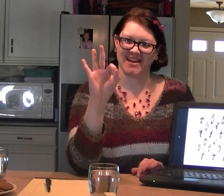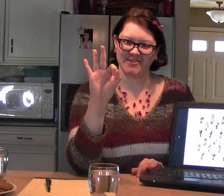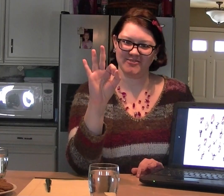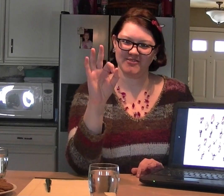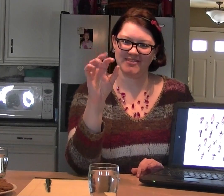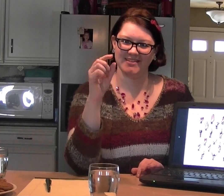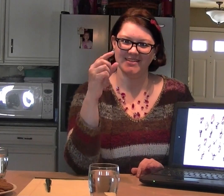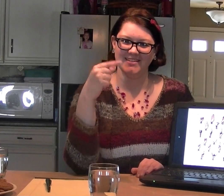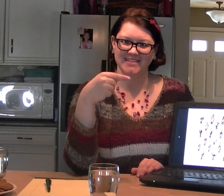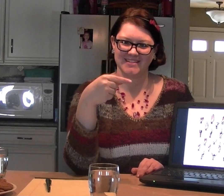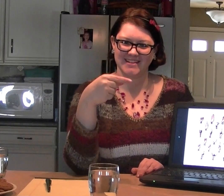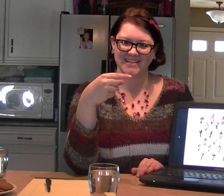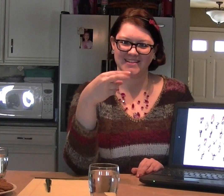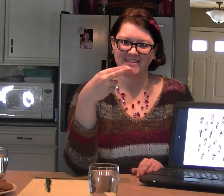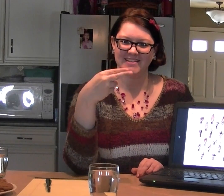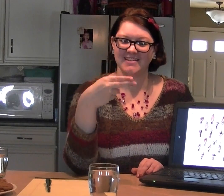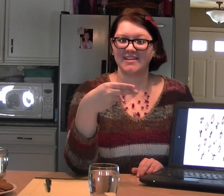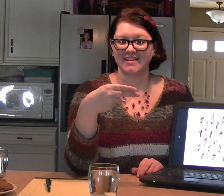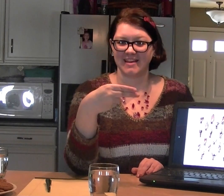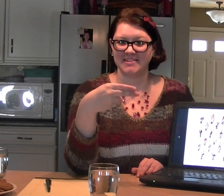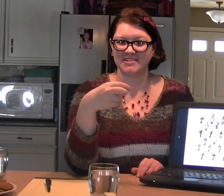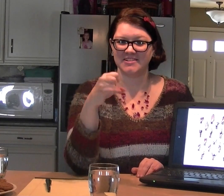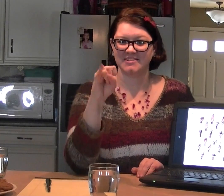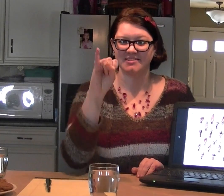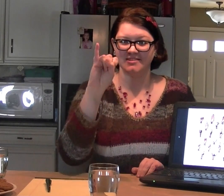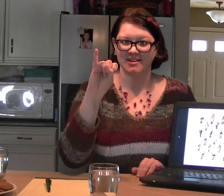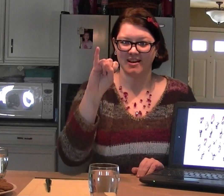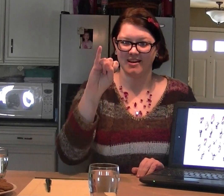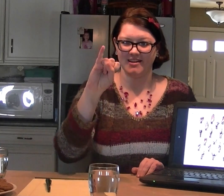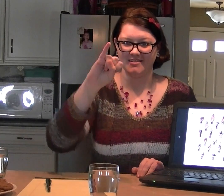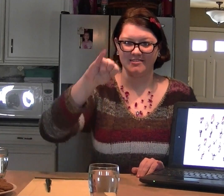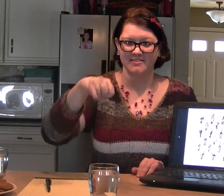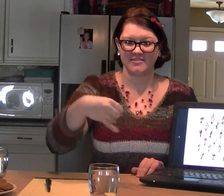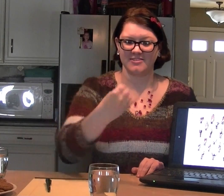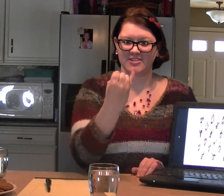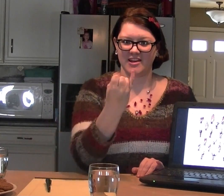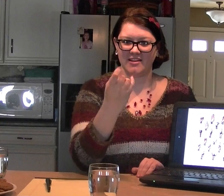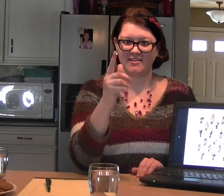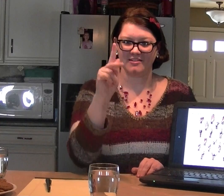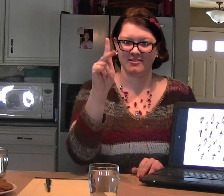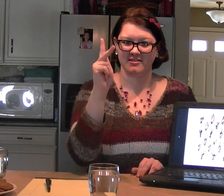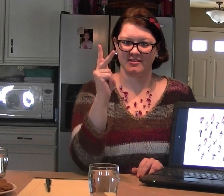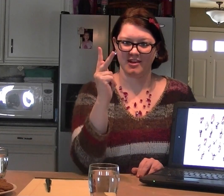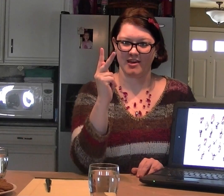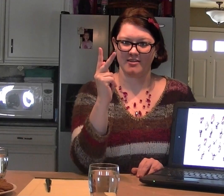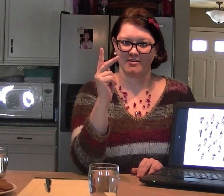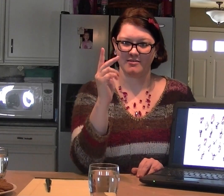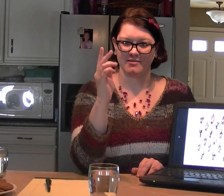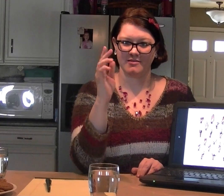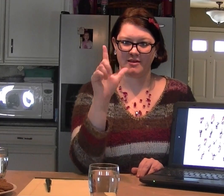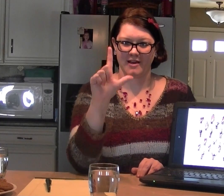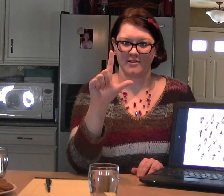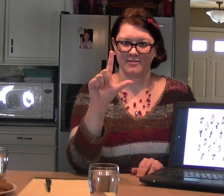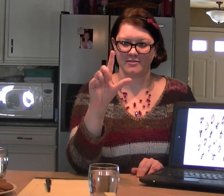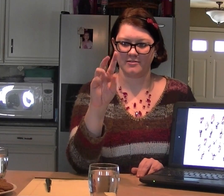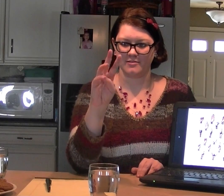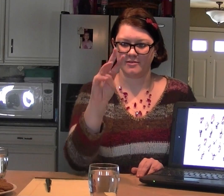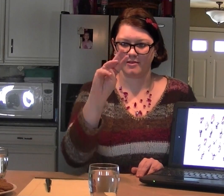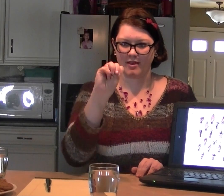F, G, H, I, J, K, L,